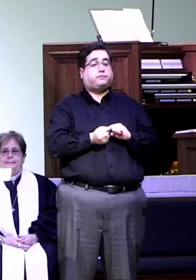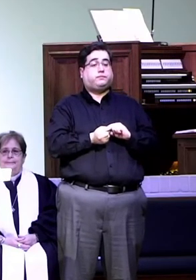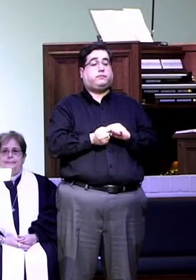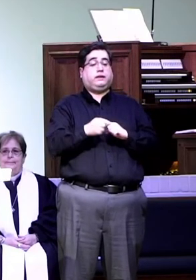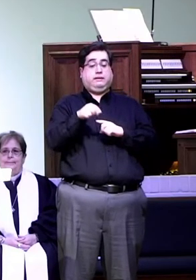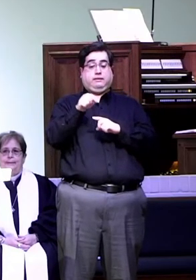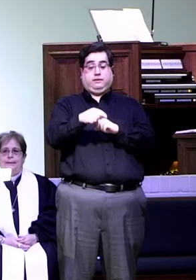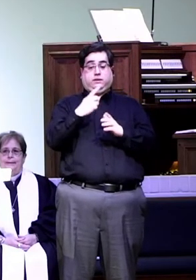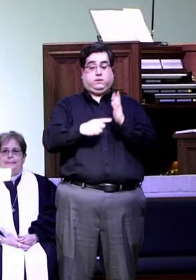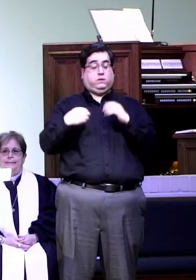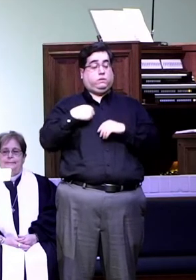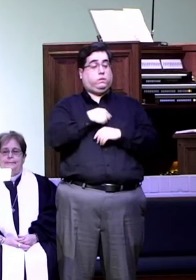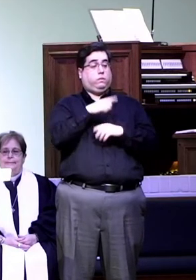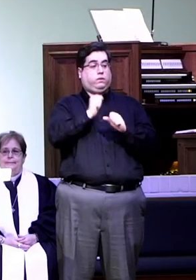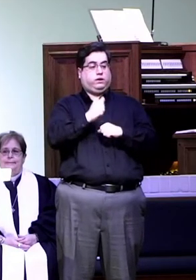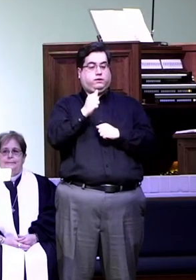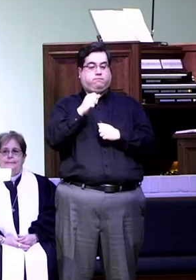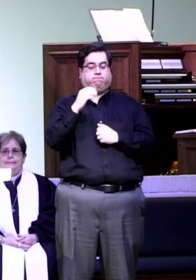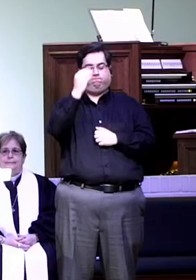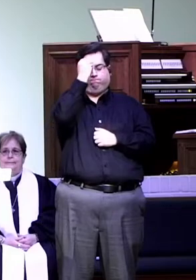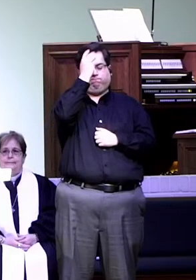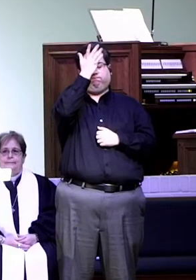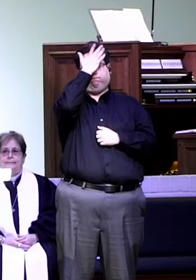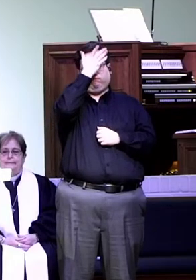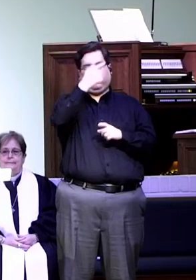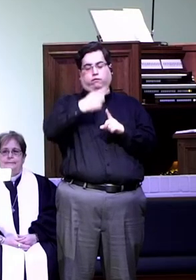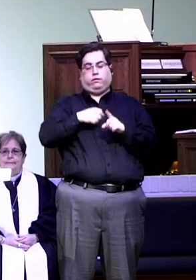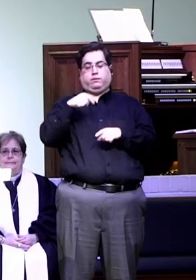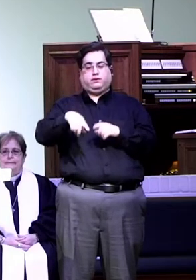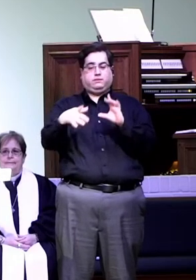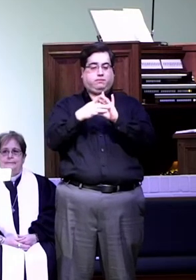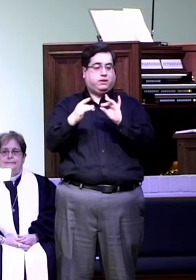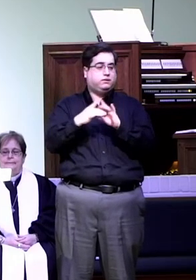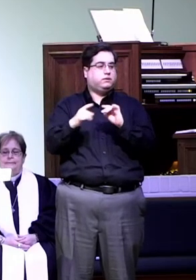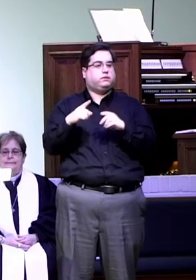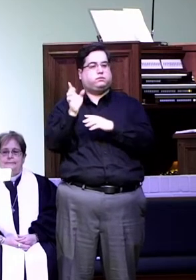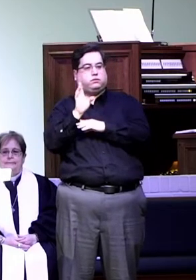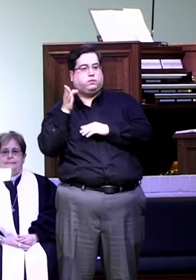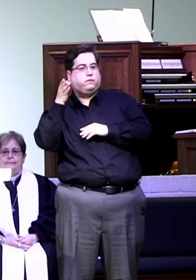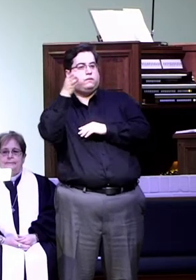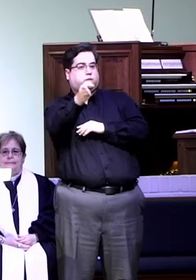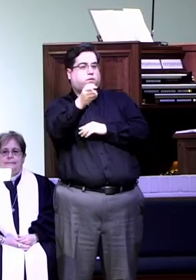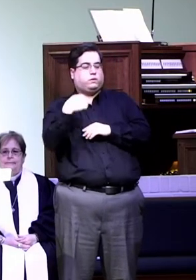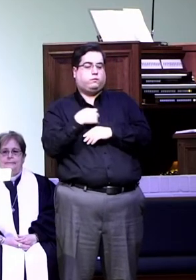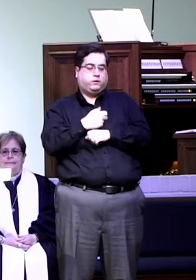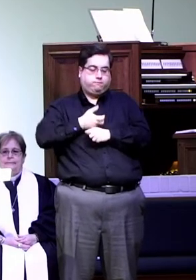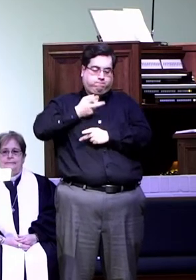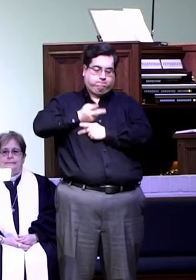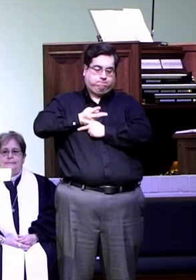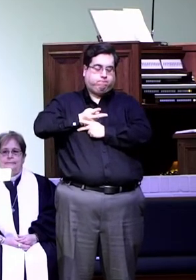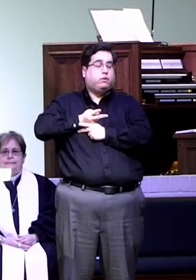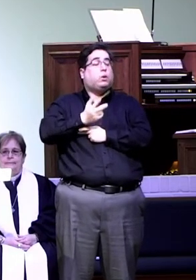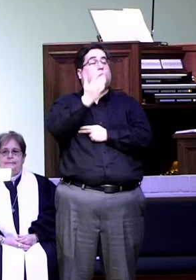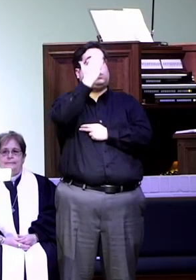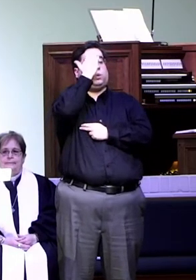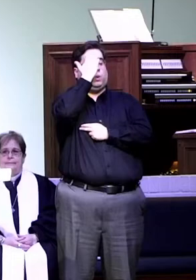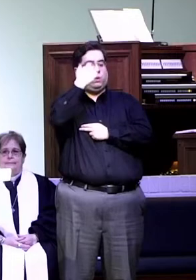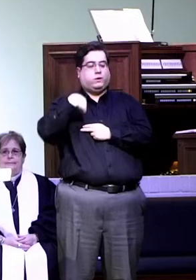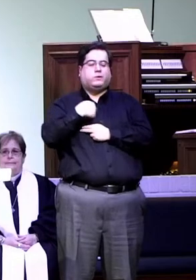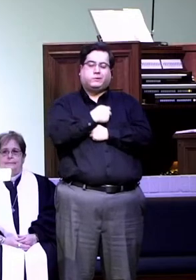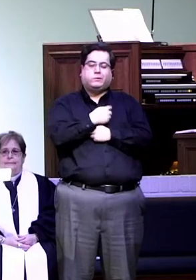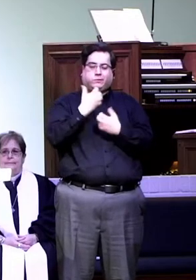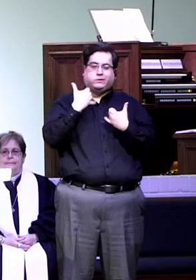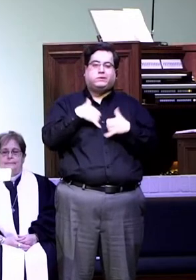And this is what we can take from this message into the future with us, knowing, though, that we may still